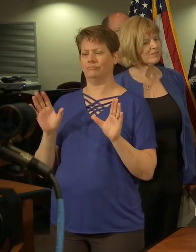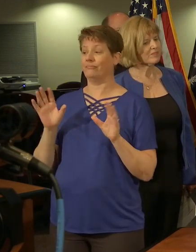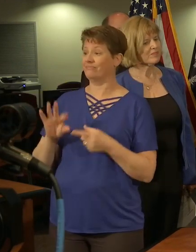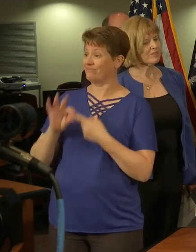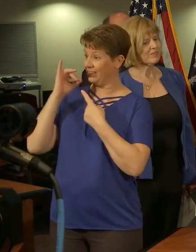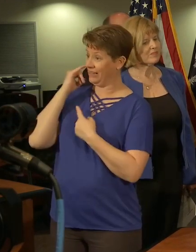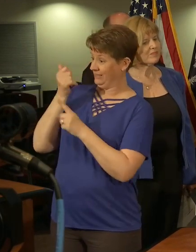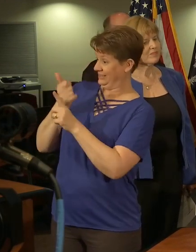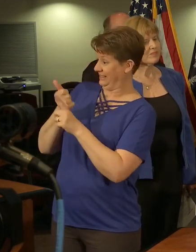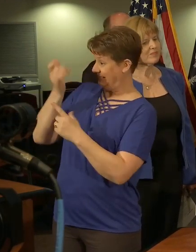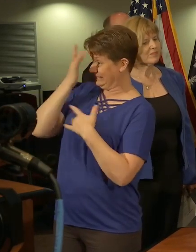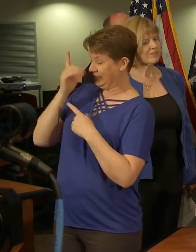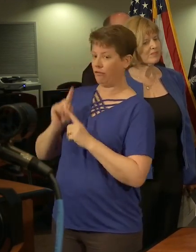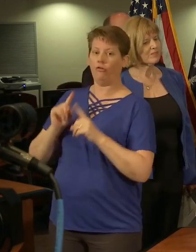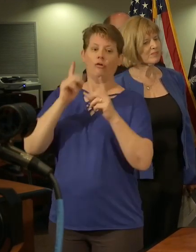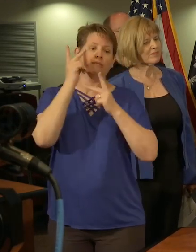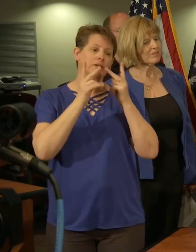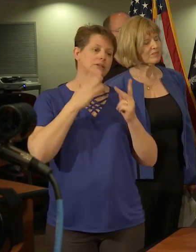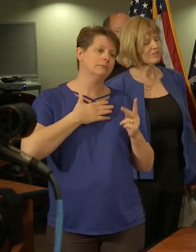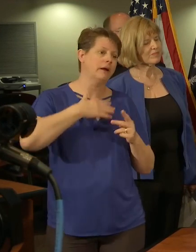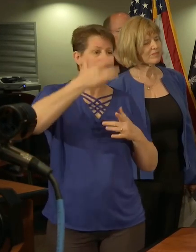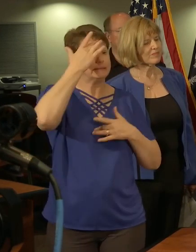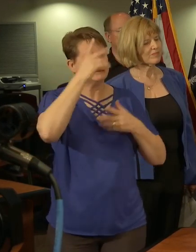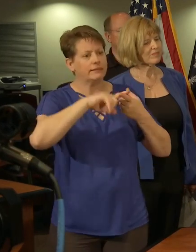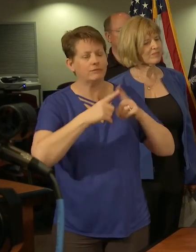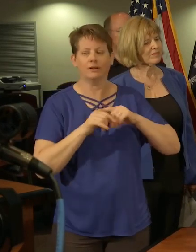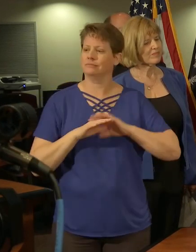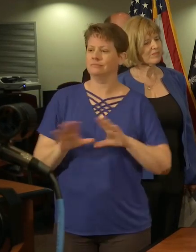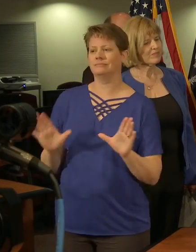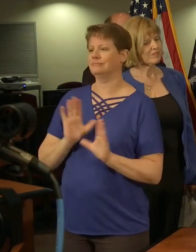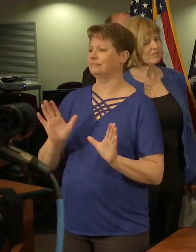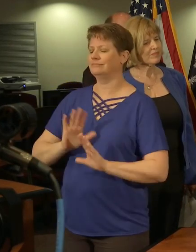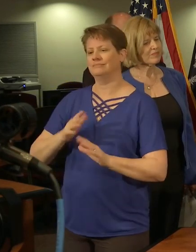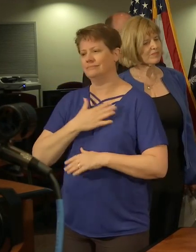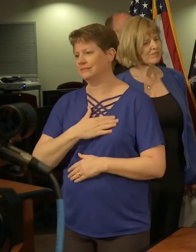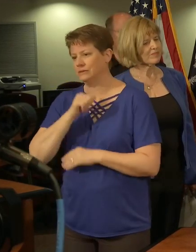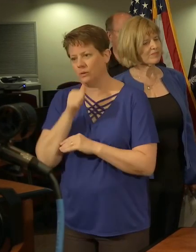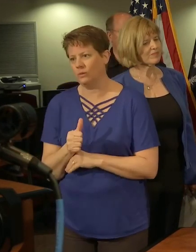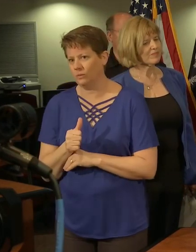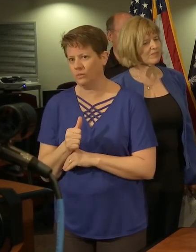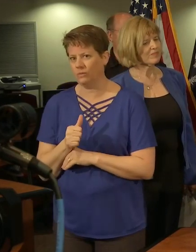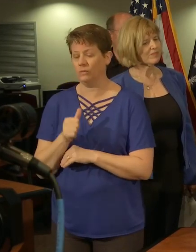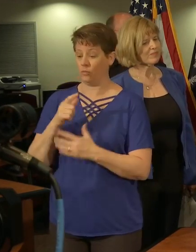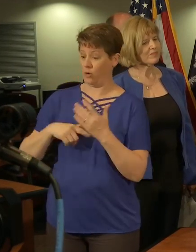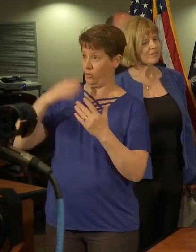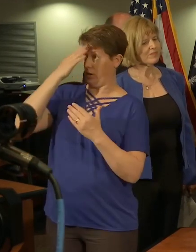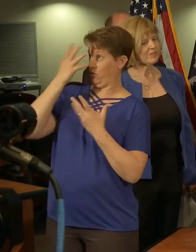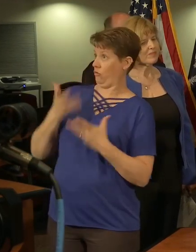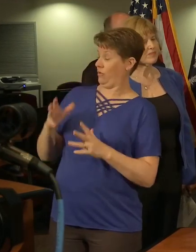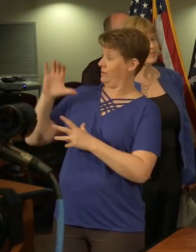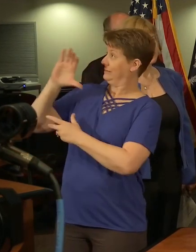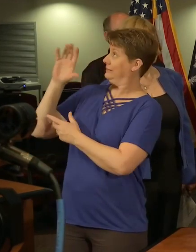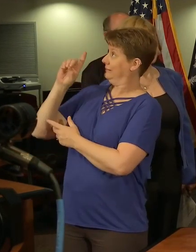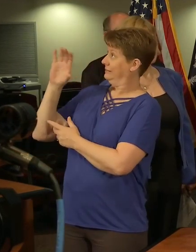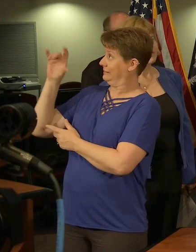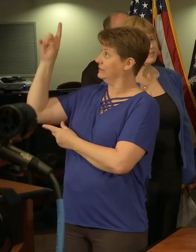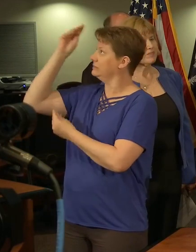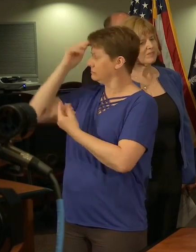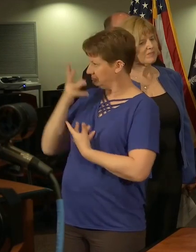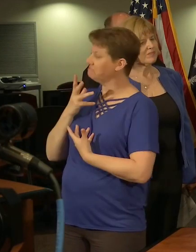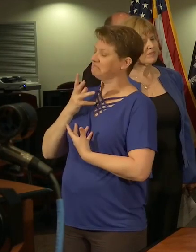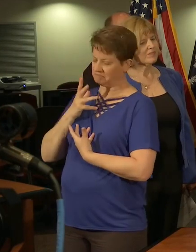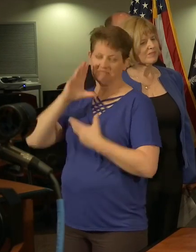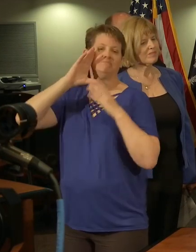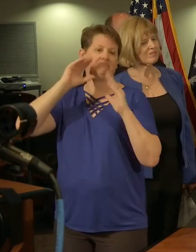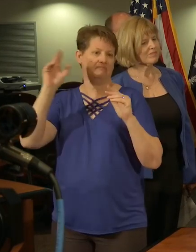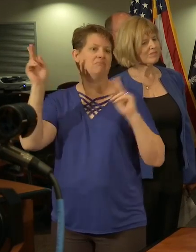to developing serious illness. Based on what we know so far, the CDC expects that many people in the United States